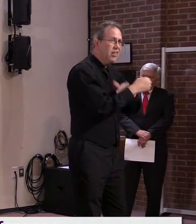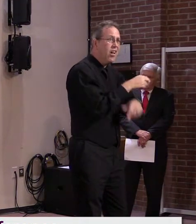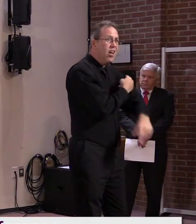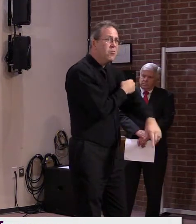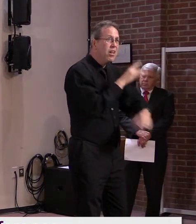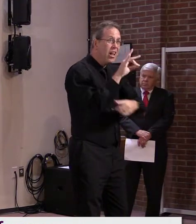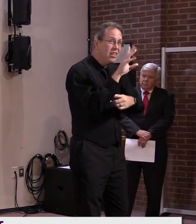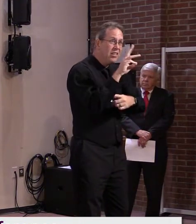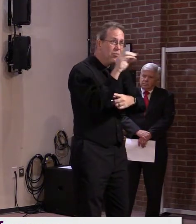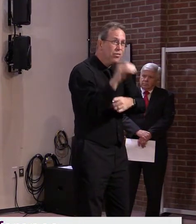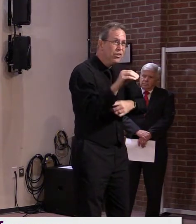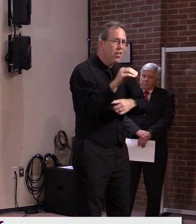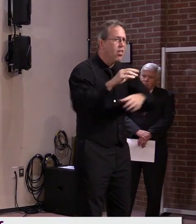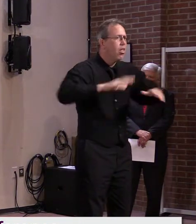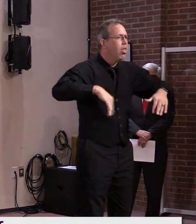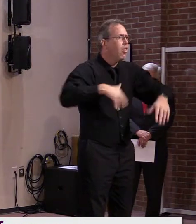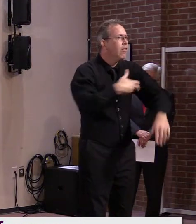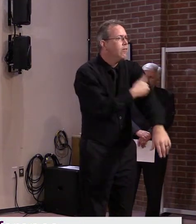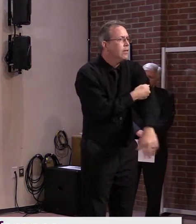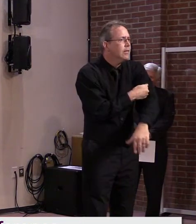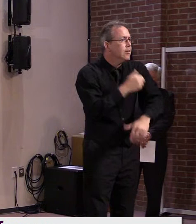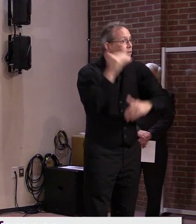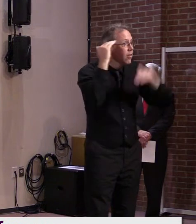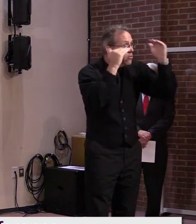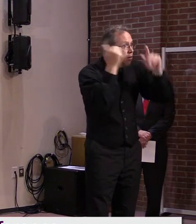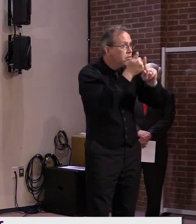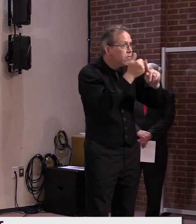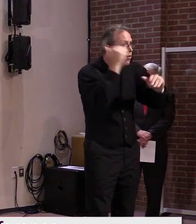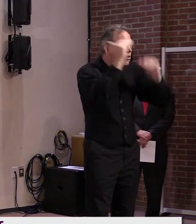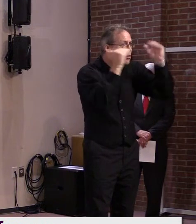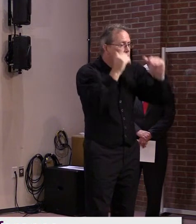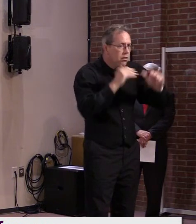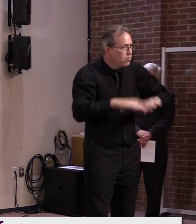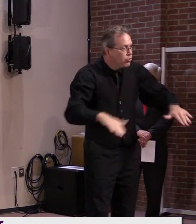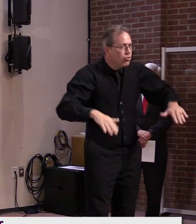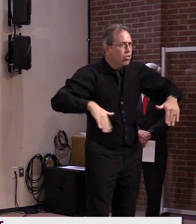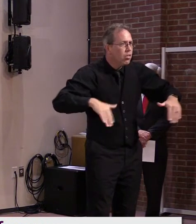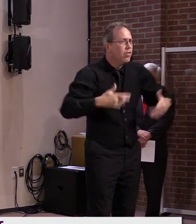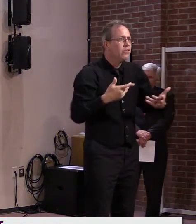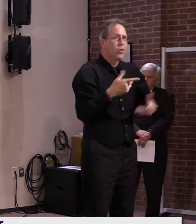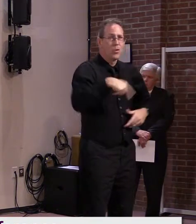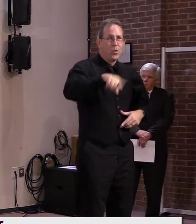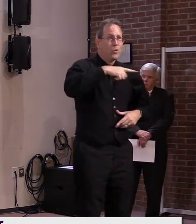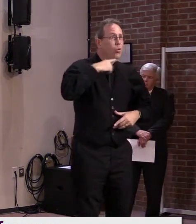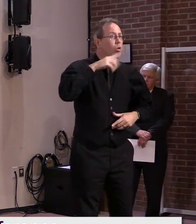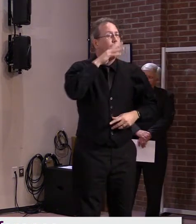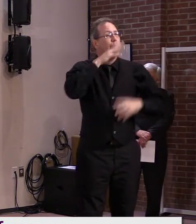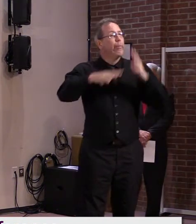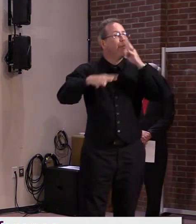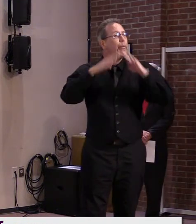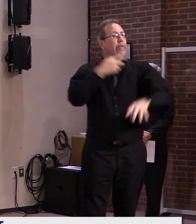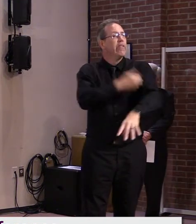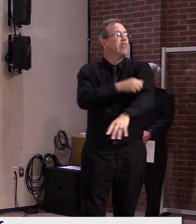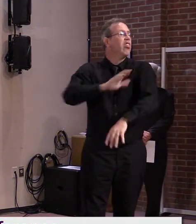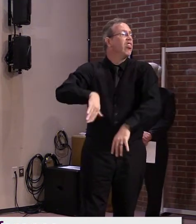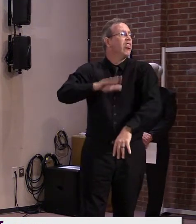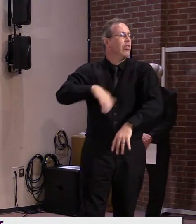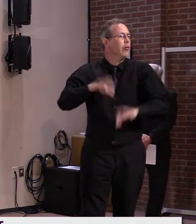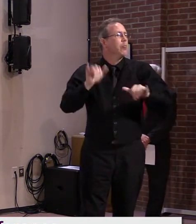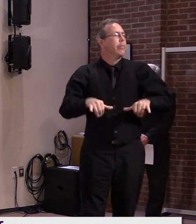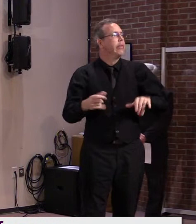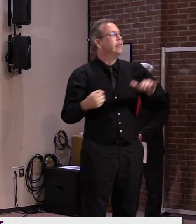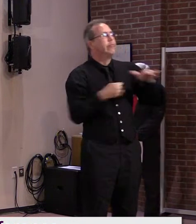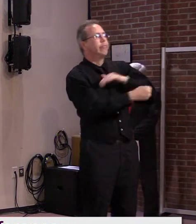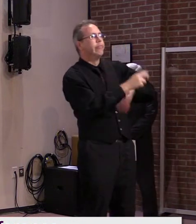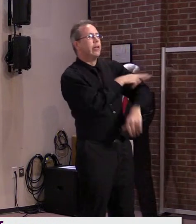who can be vaccinated have chosen not to. So please, if you're unvaccinated, it's not too late. And